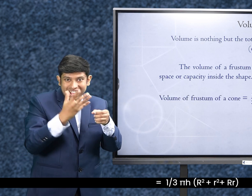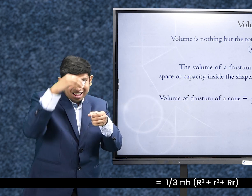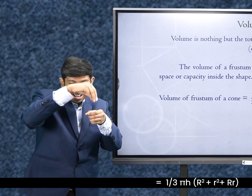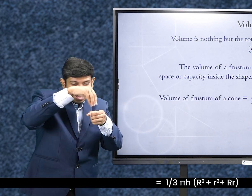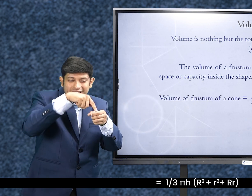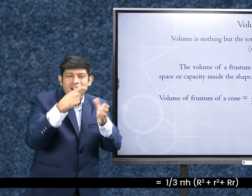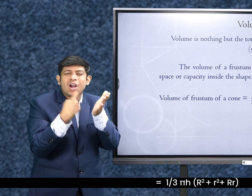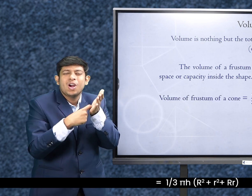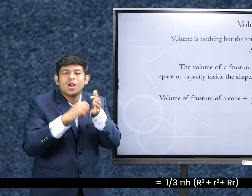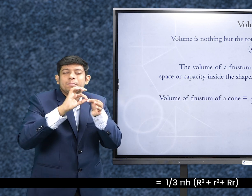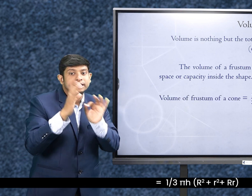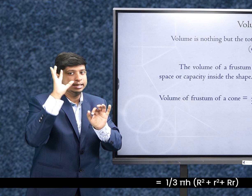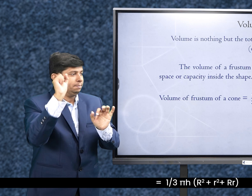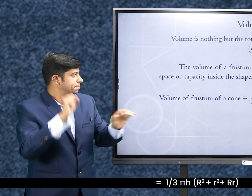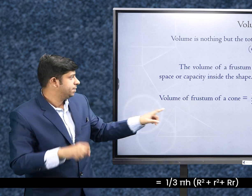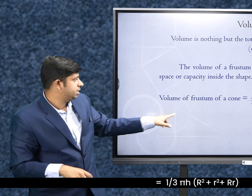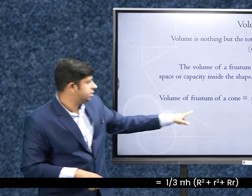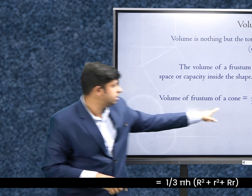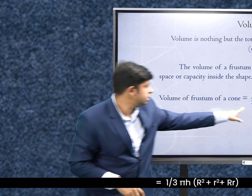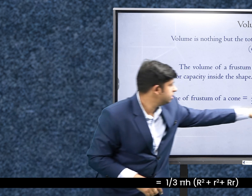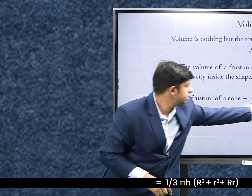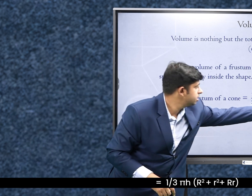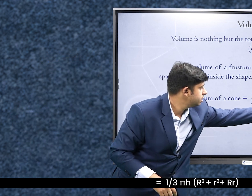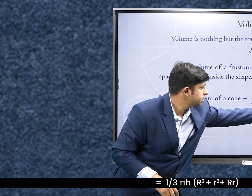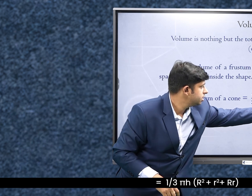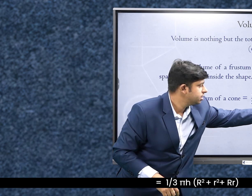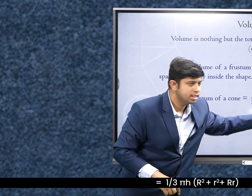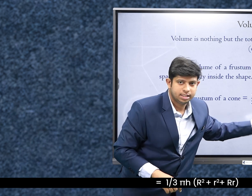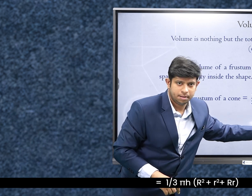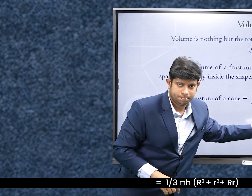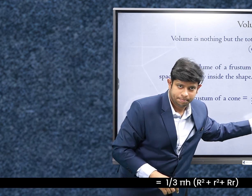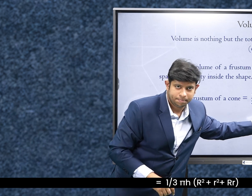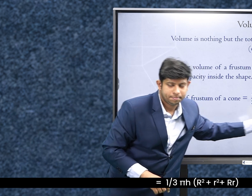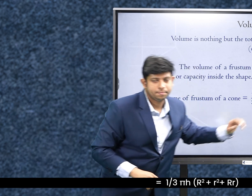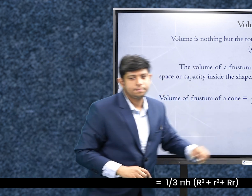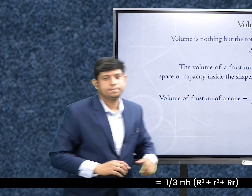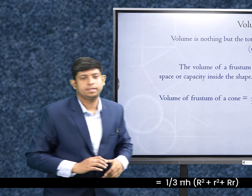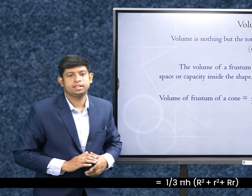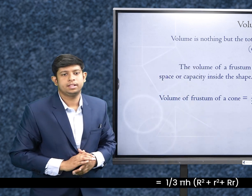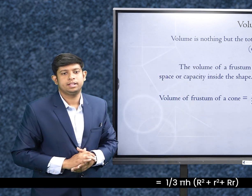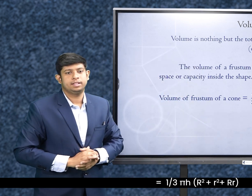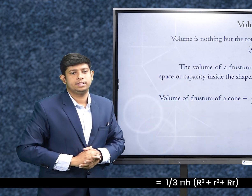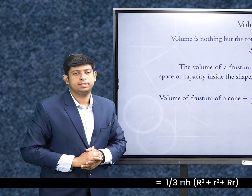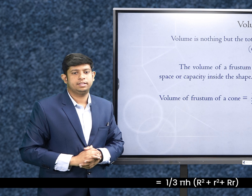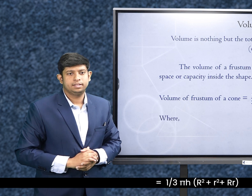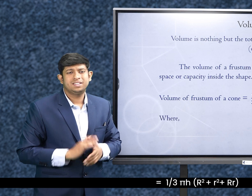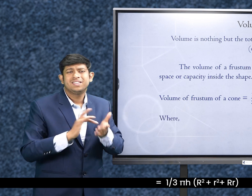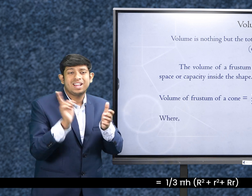is equal to 1 by 3 into pi into h into r square plus r into r,